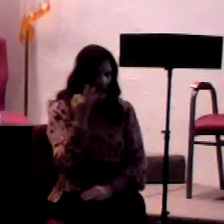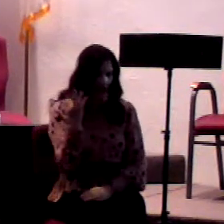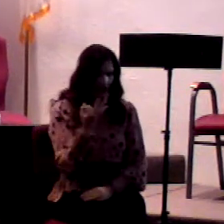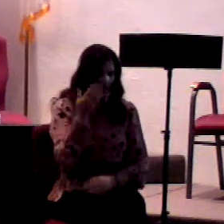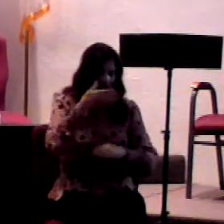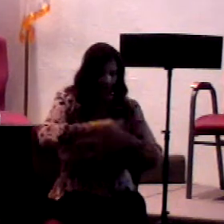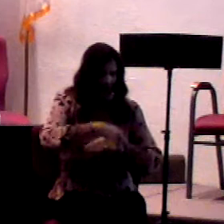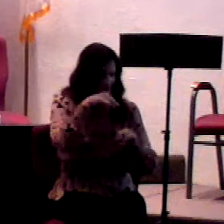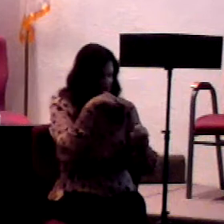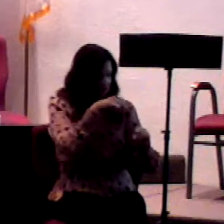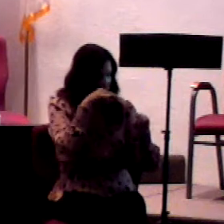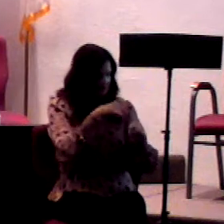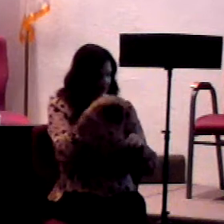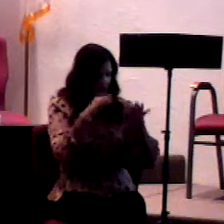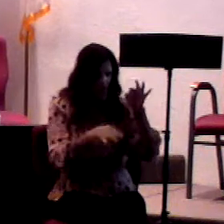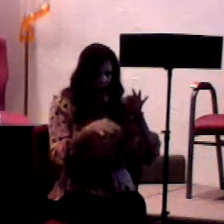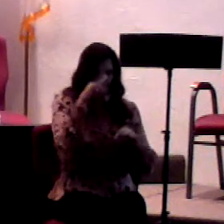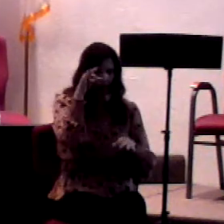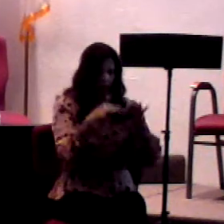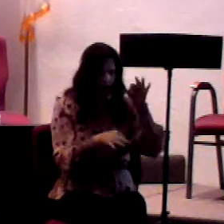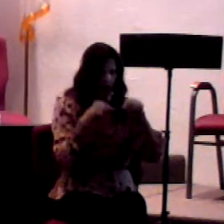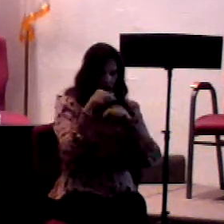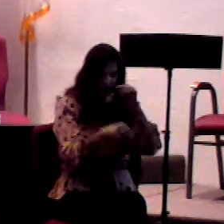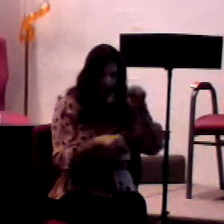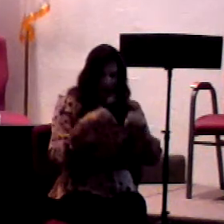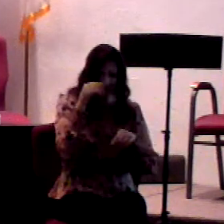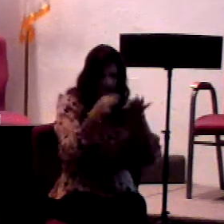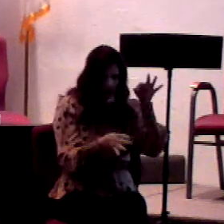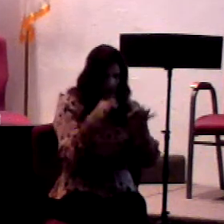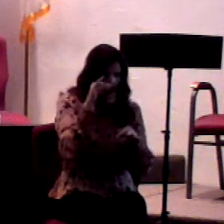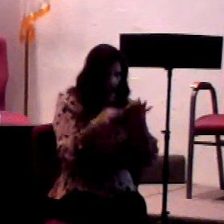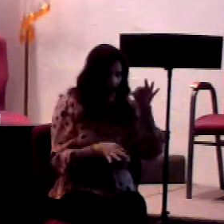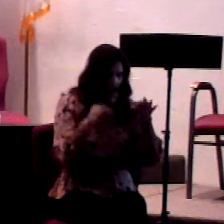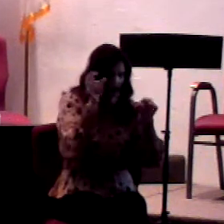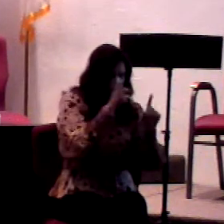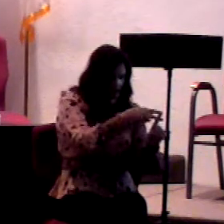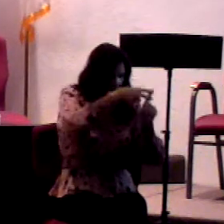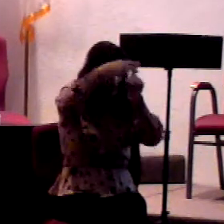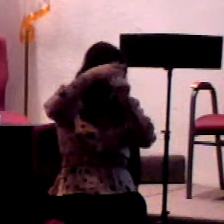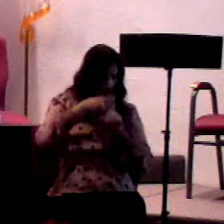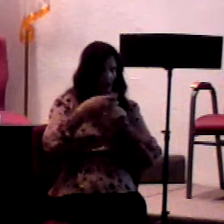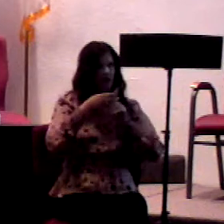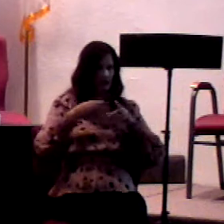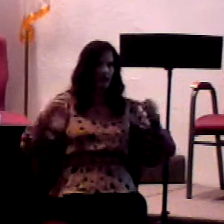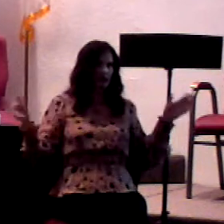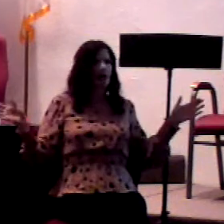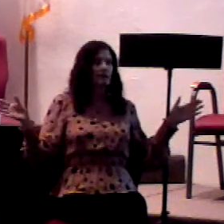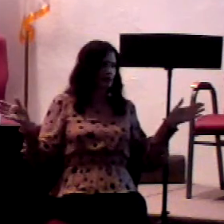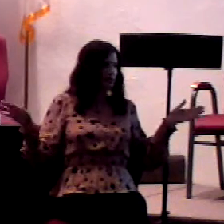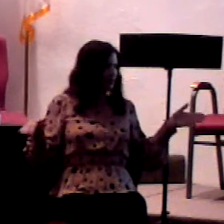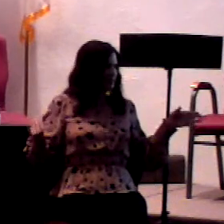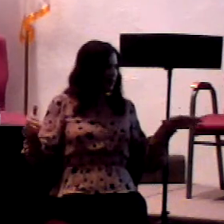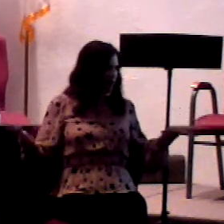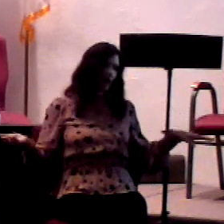After the mockery of trials and tribulations, he is hung on a cross. He dies.